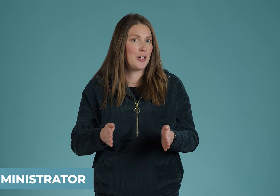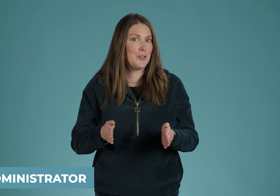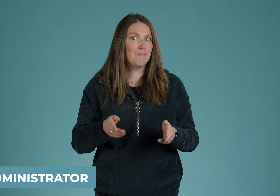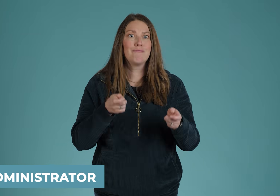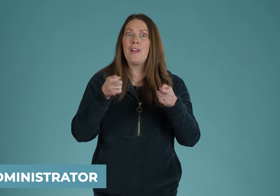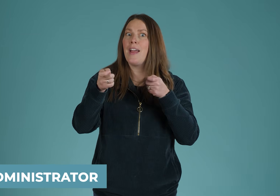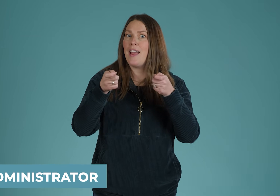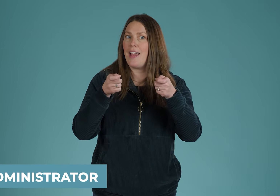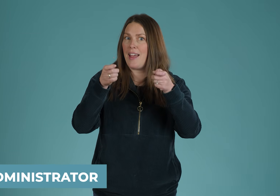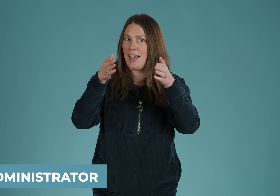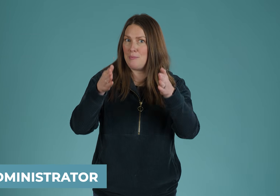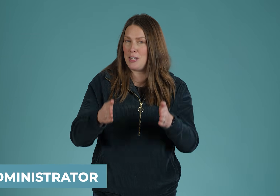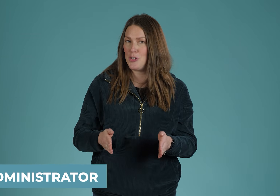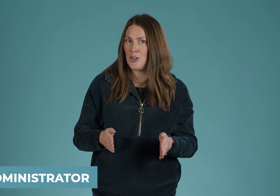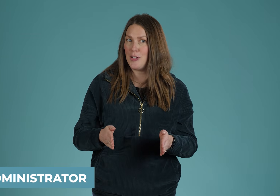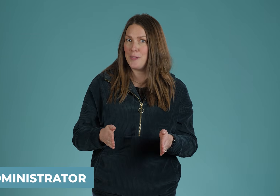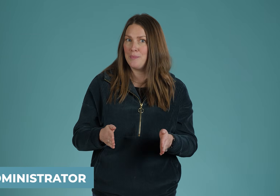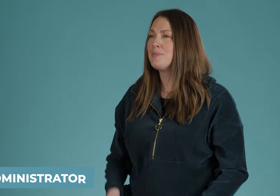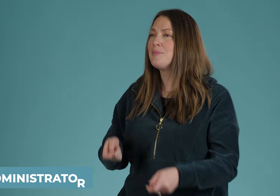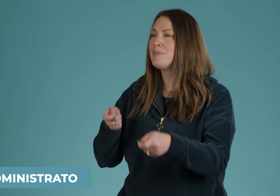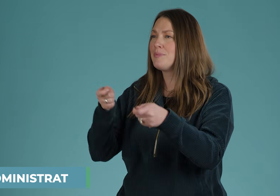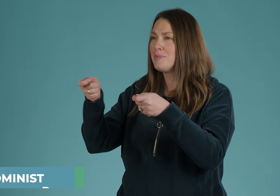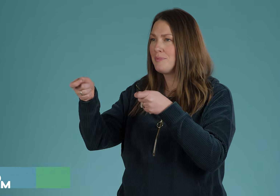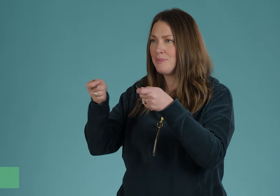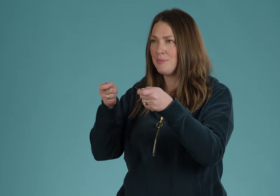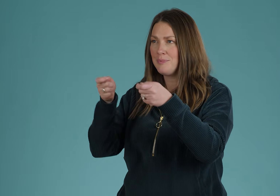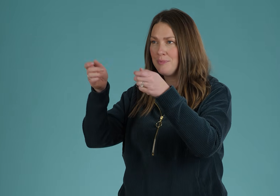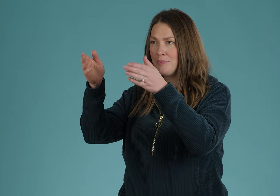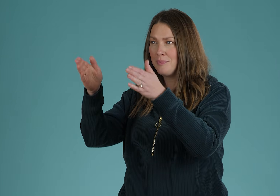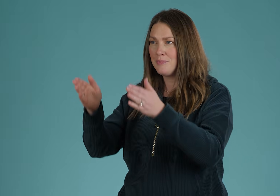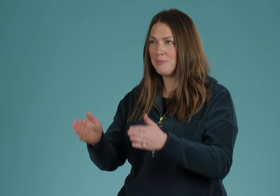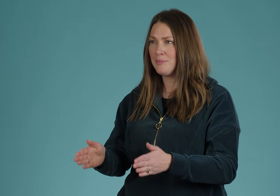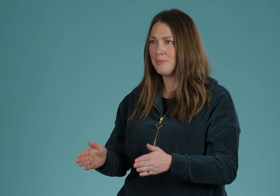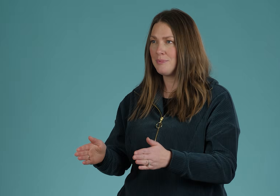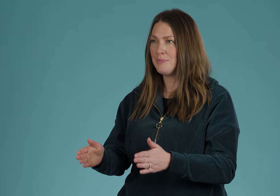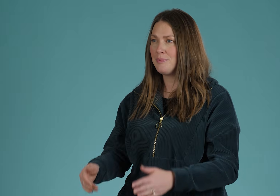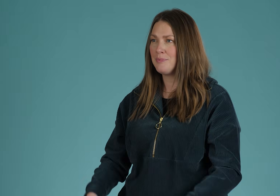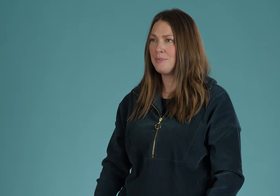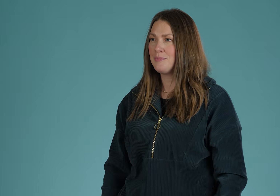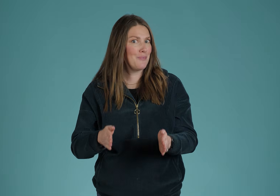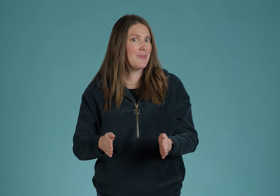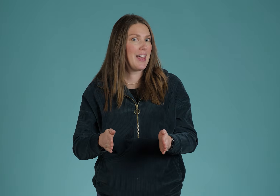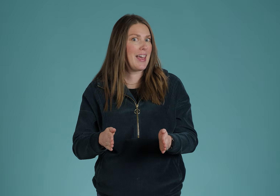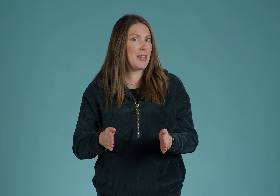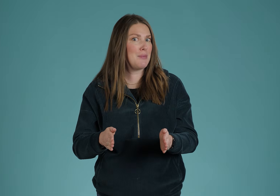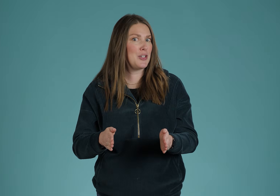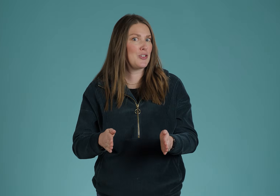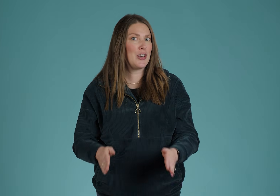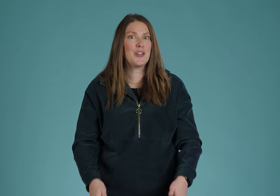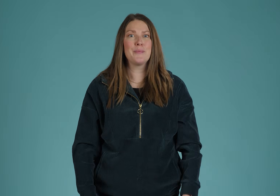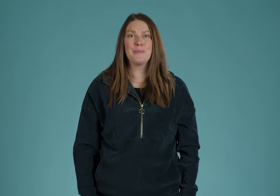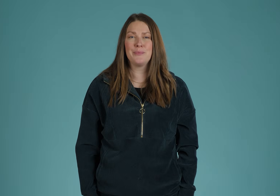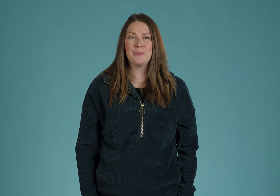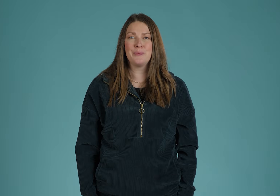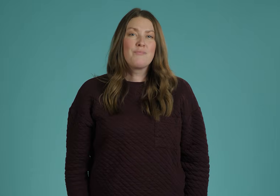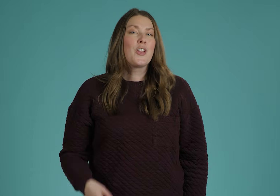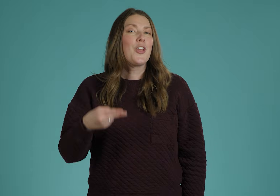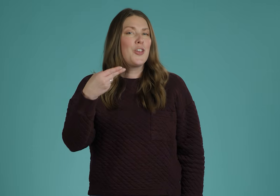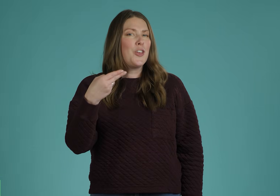Administrator. Administrator. Somebody who manages things. Administrator.